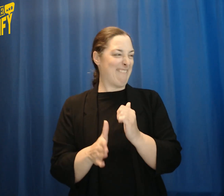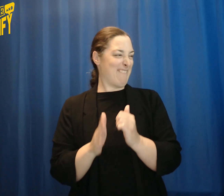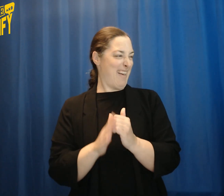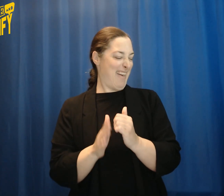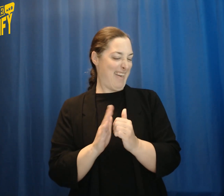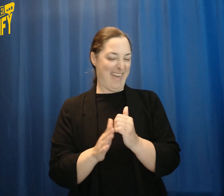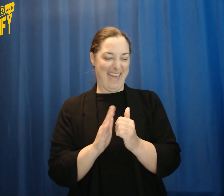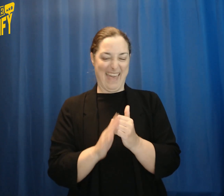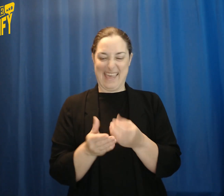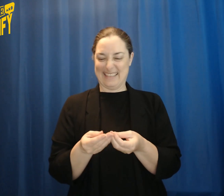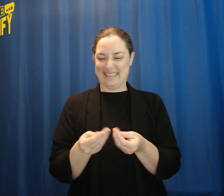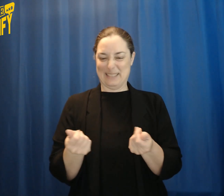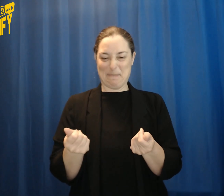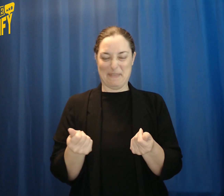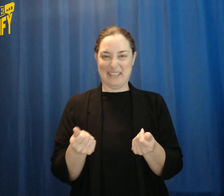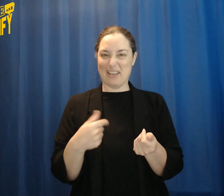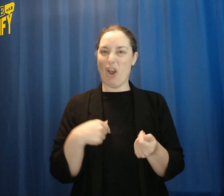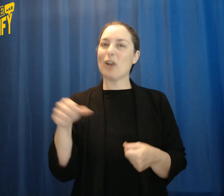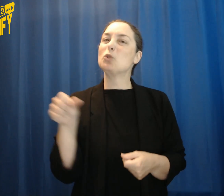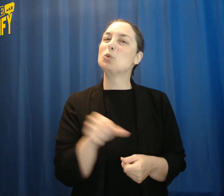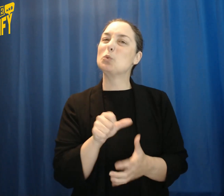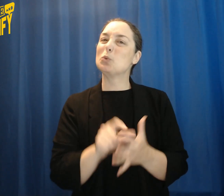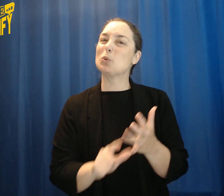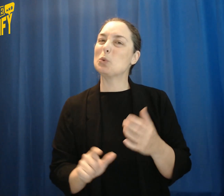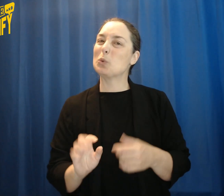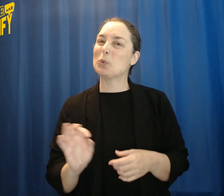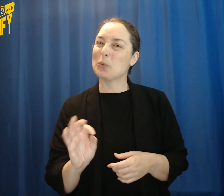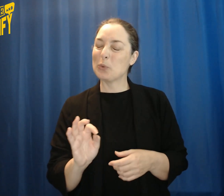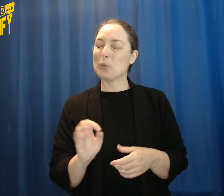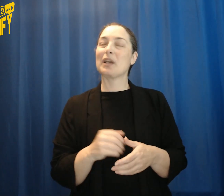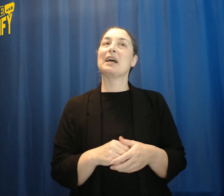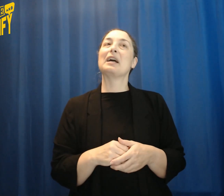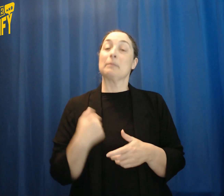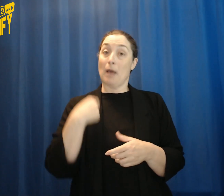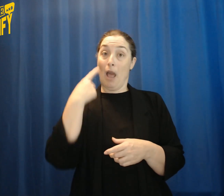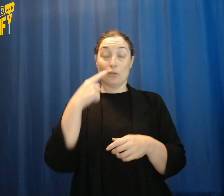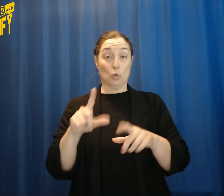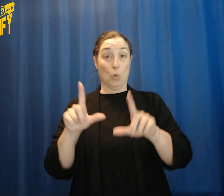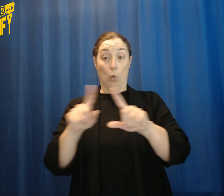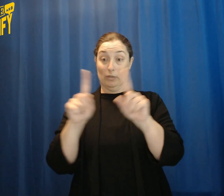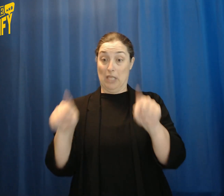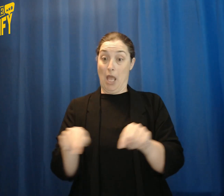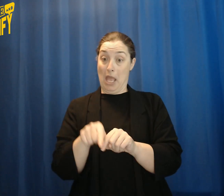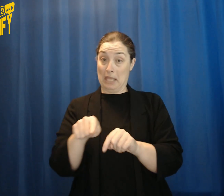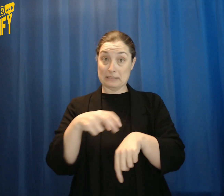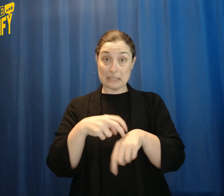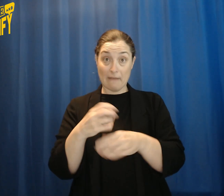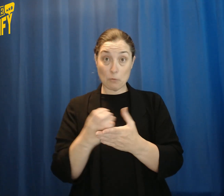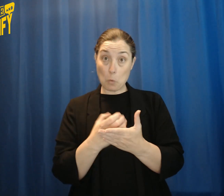something that I thought I should do until I saw the sign saying, TAFE courses, sign up here,